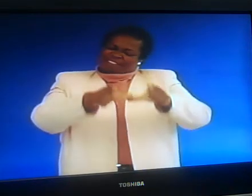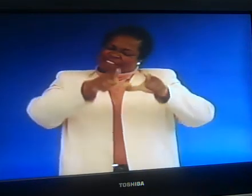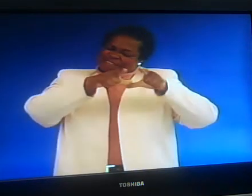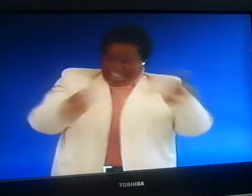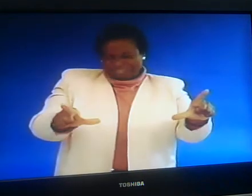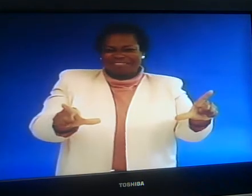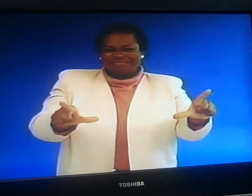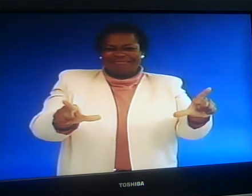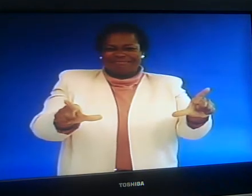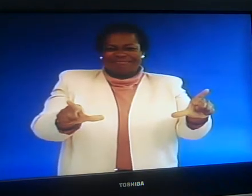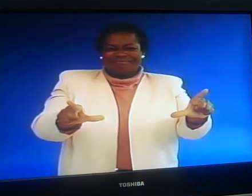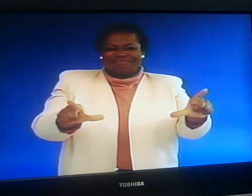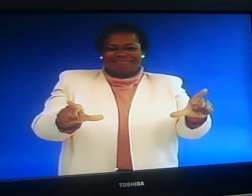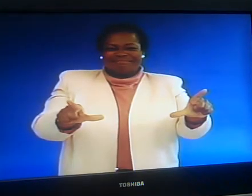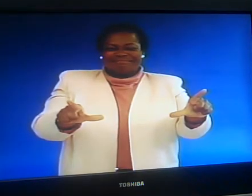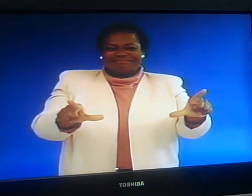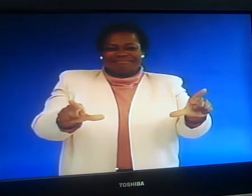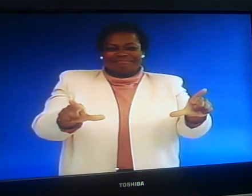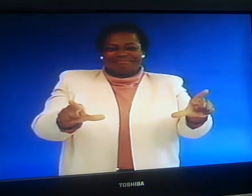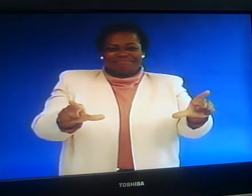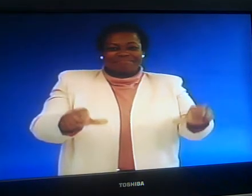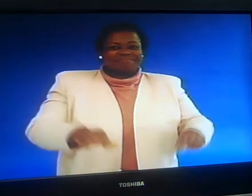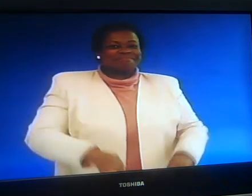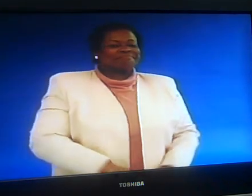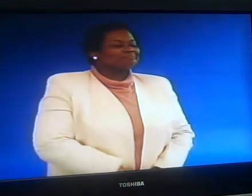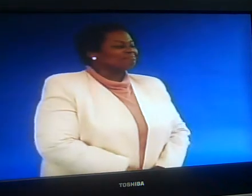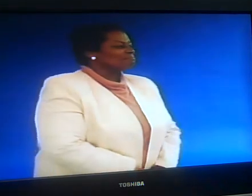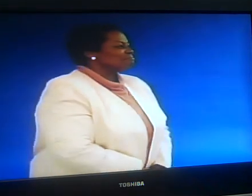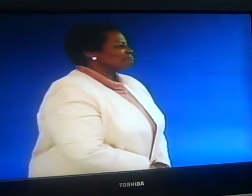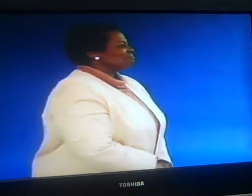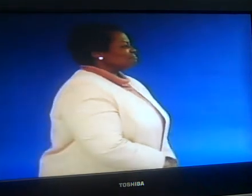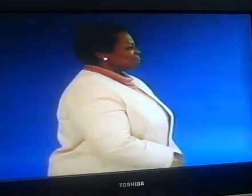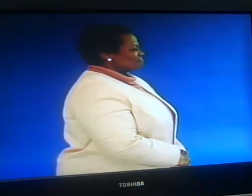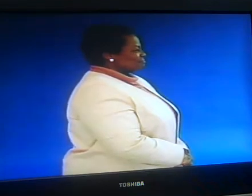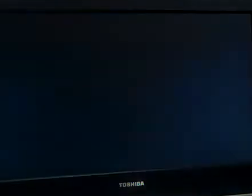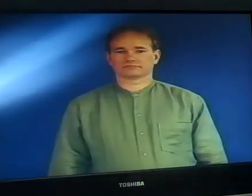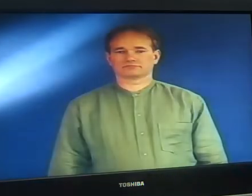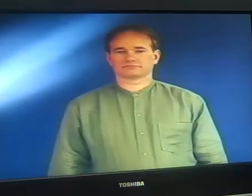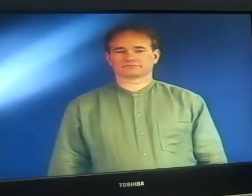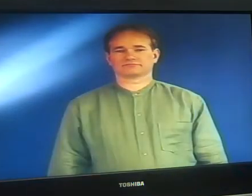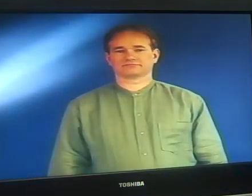he worked and worked, and then finally it was confirmed that ASL was a language.